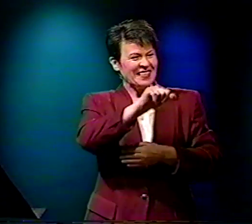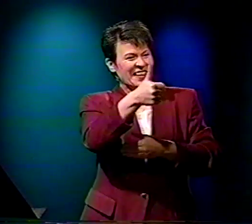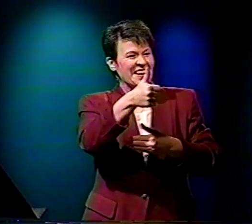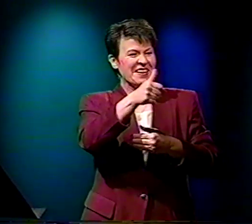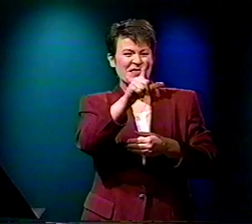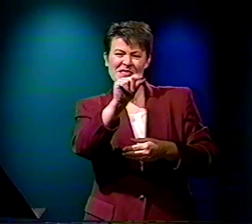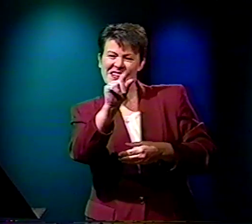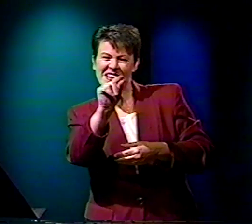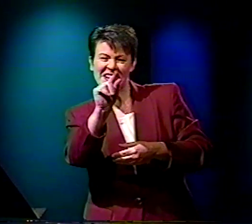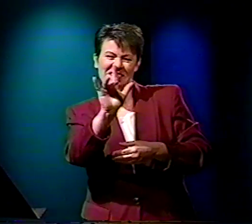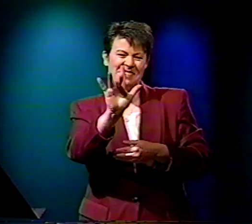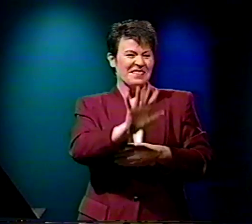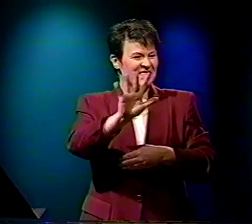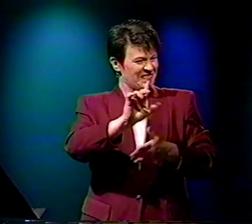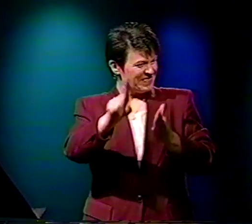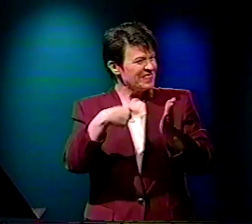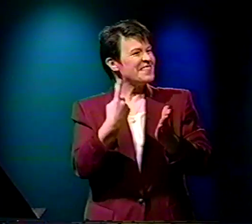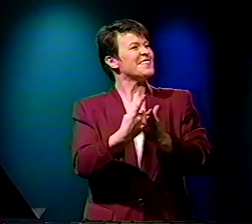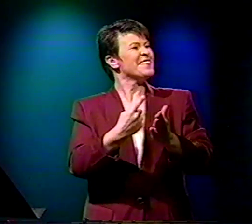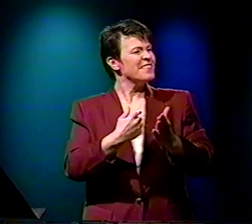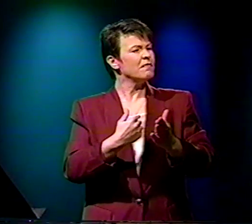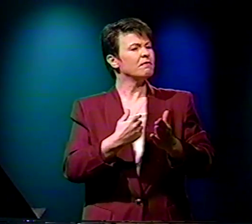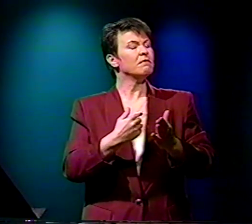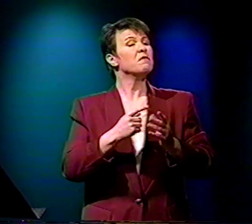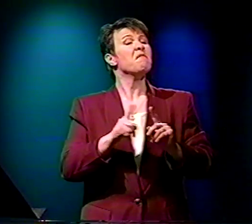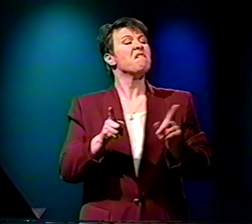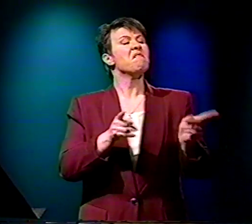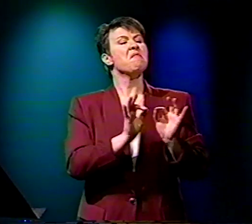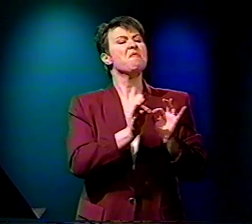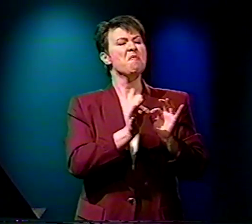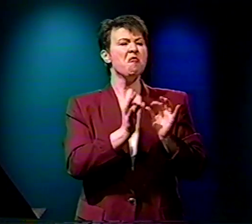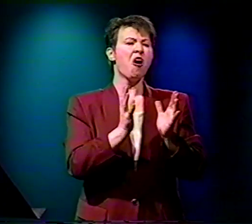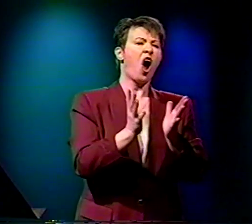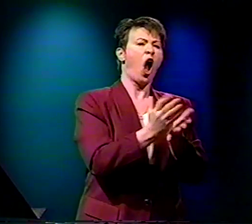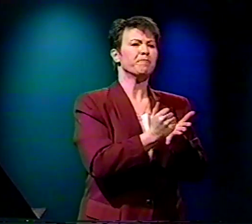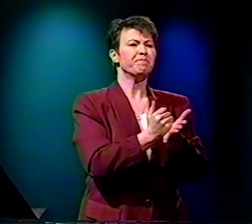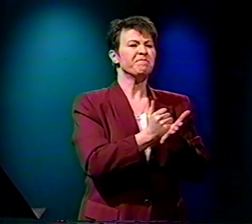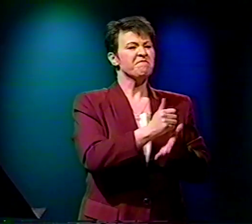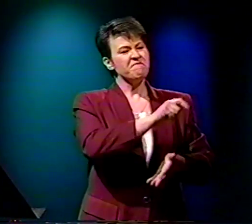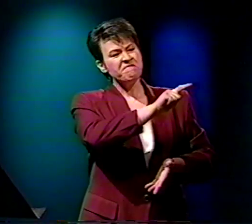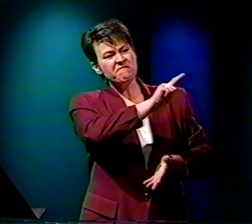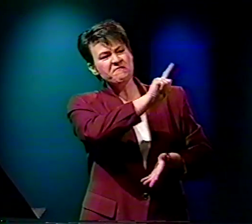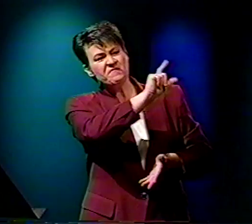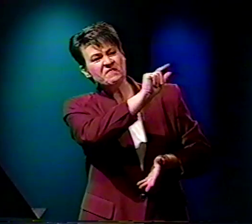me $10 or $20, even $25 an hour. But then the interpreter earns